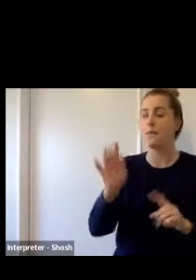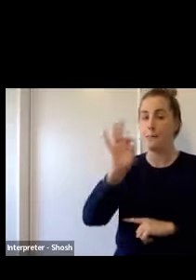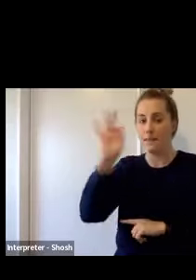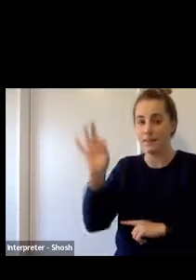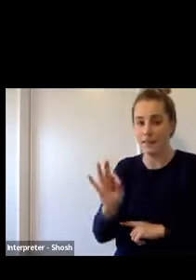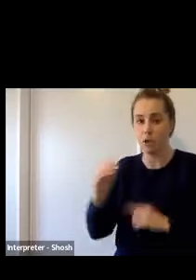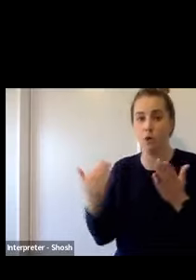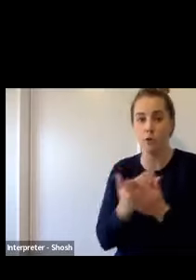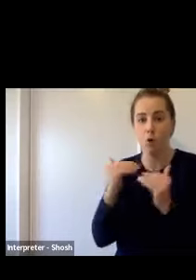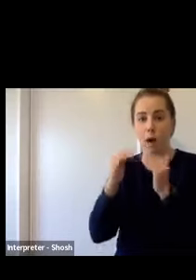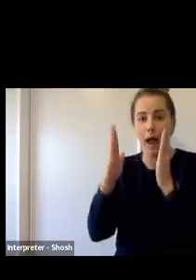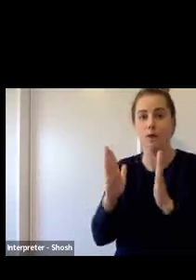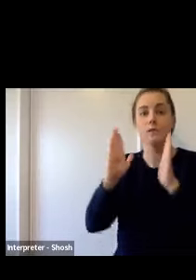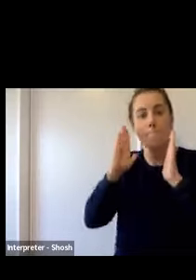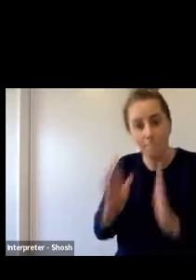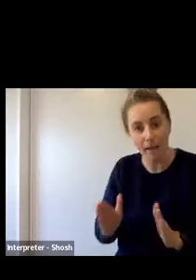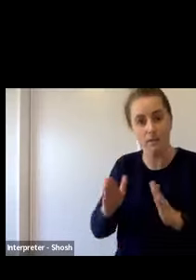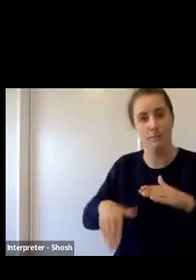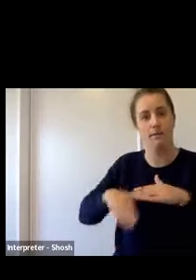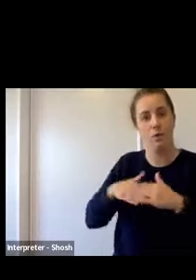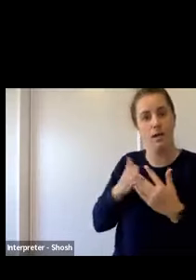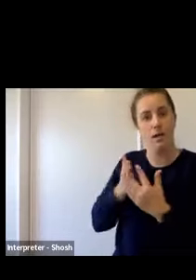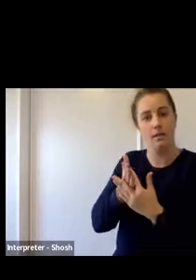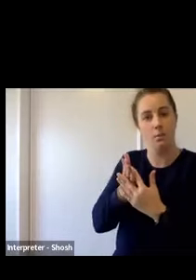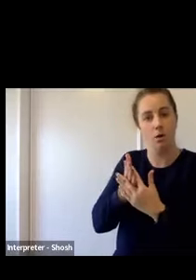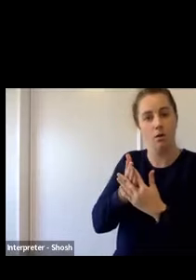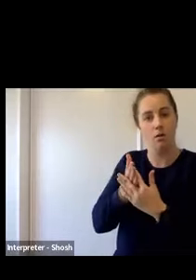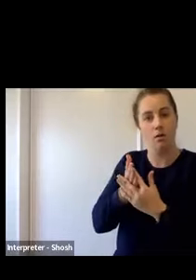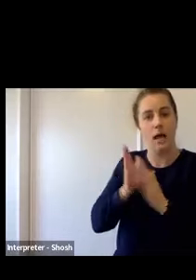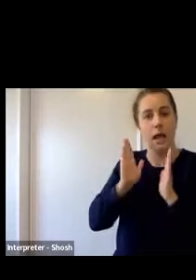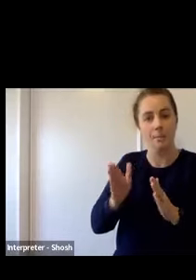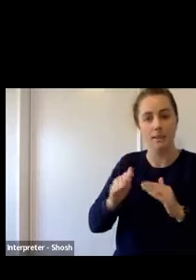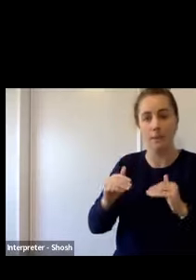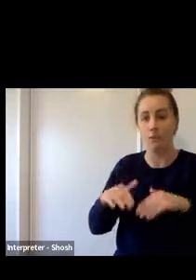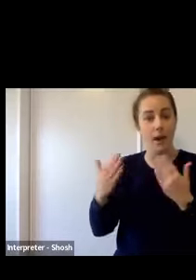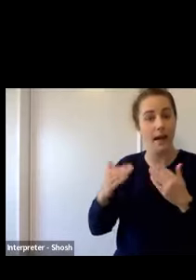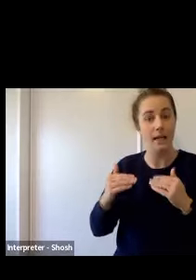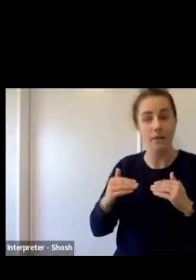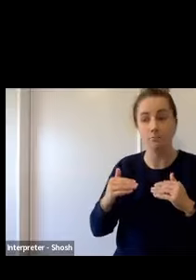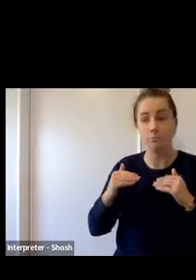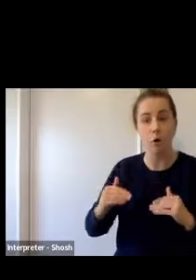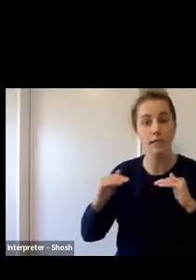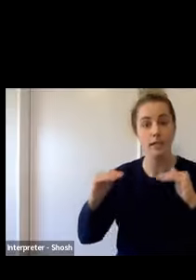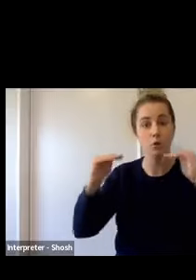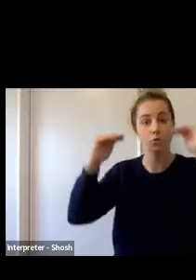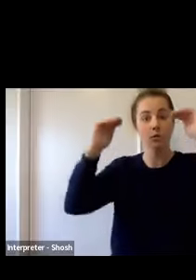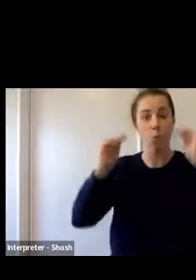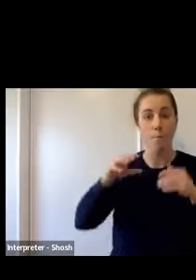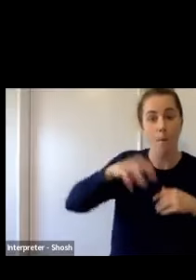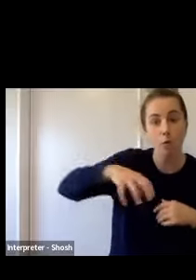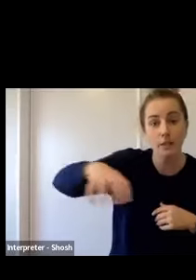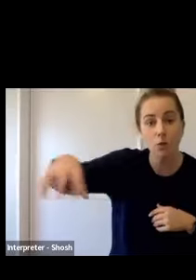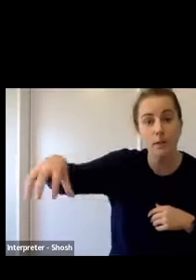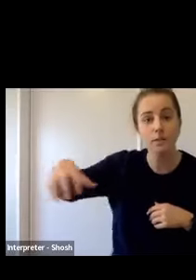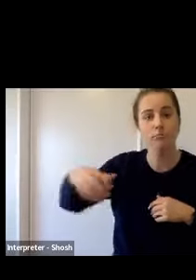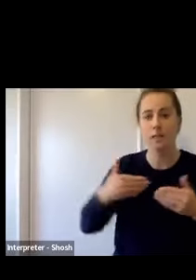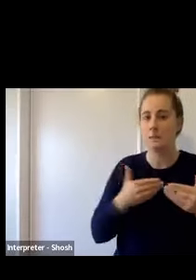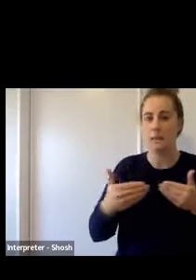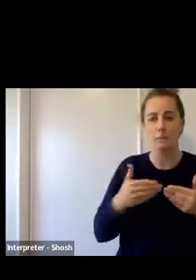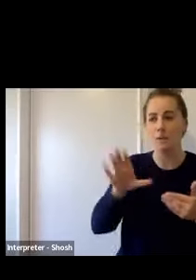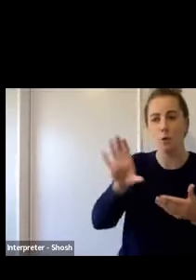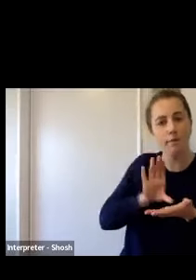builds which must be fully accessible and must apply to all multi-unit housing builds, whether they be funded by state